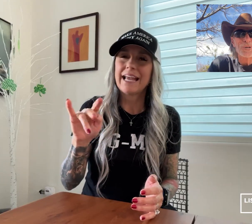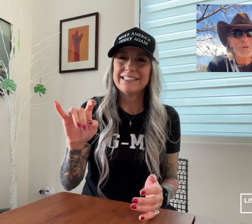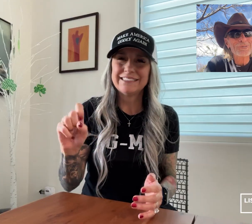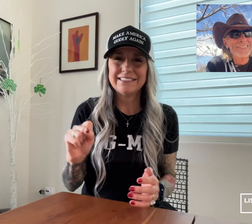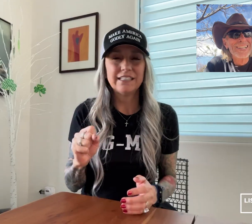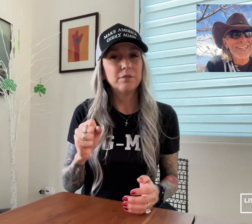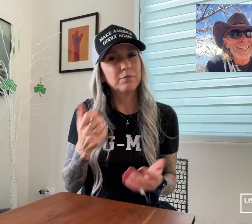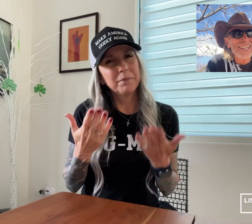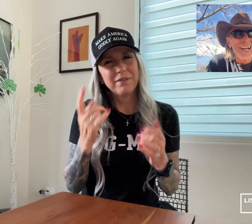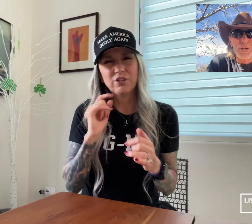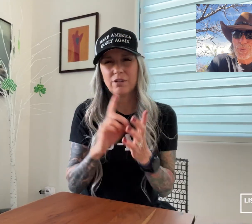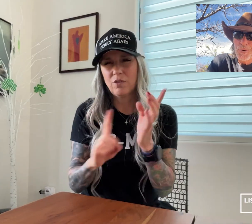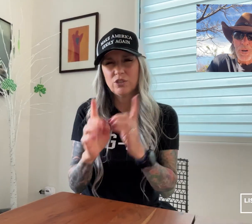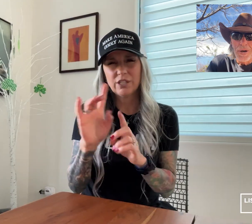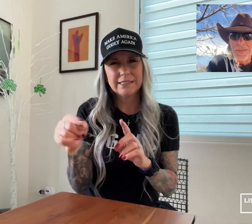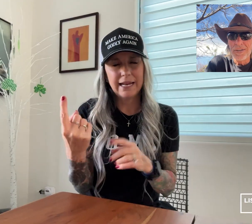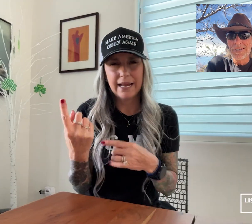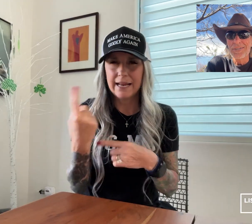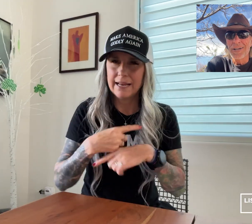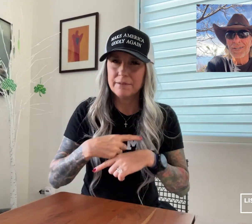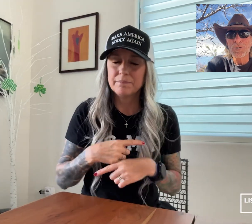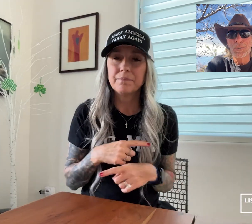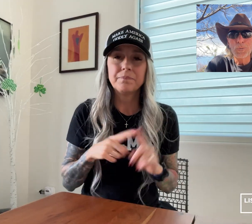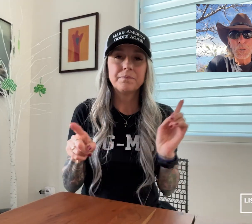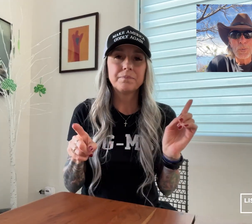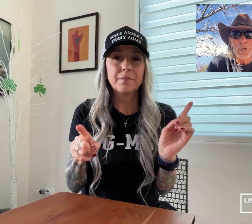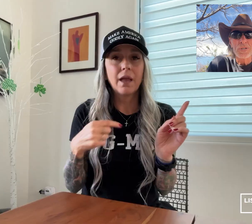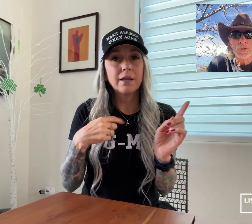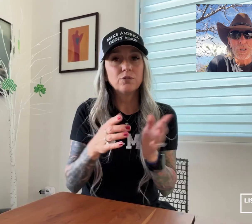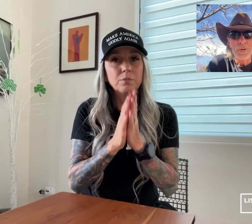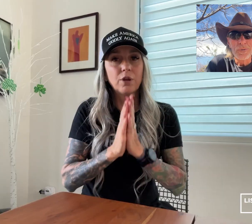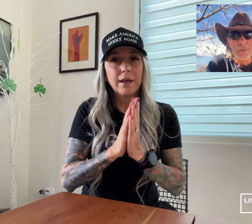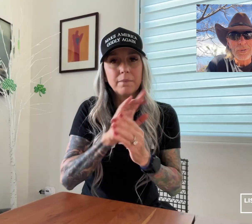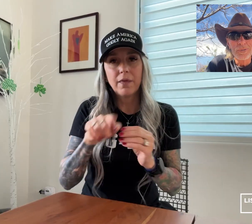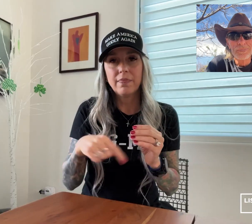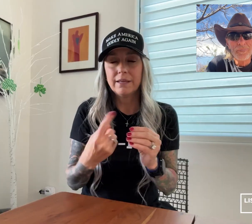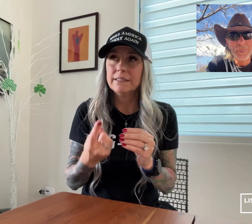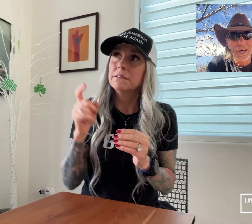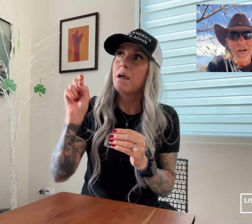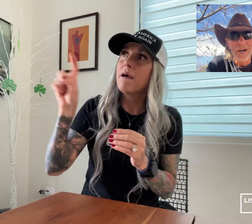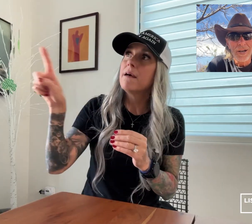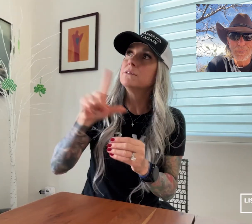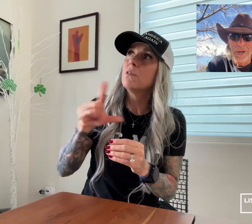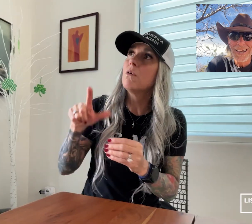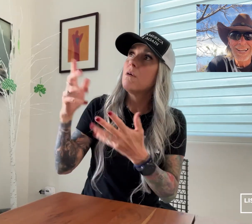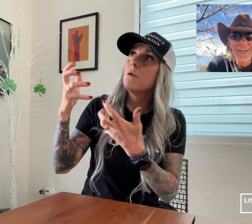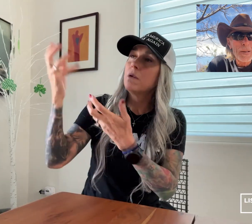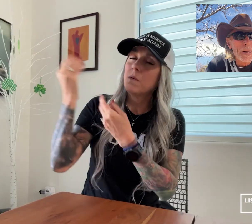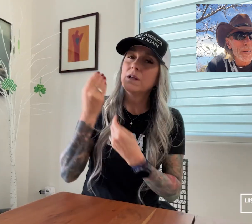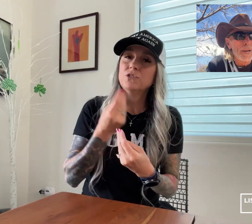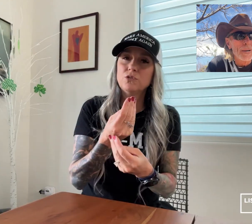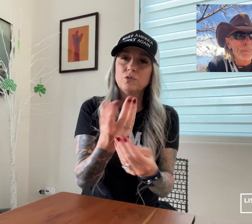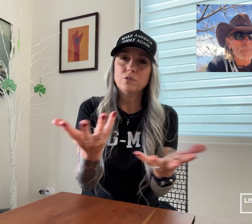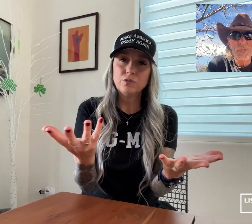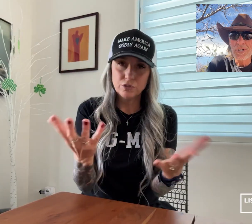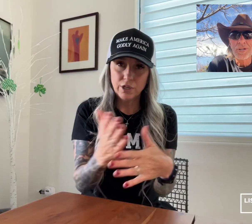know. I do pray about these and ask the Lord what He wants to share with you and me to start our